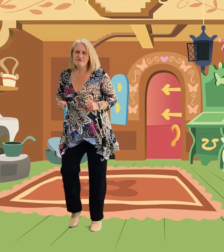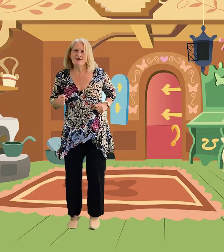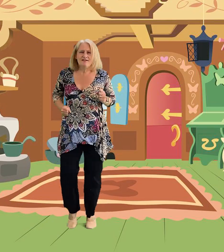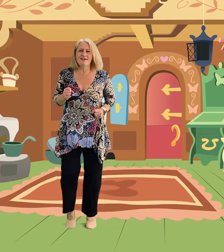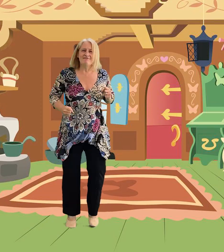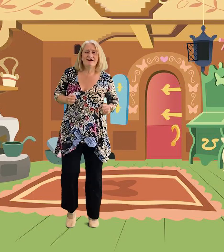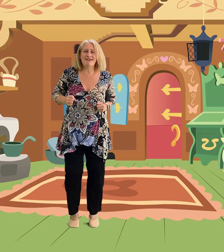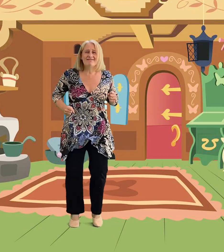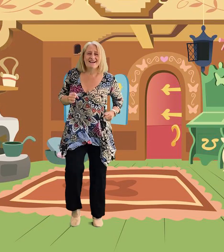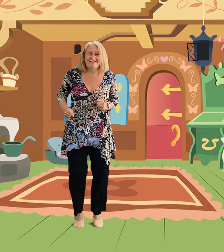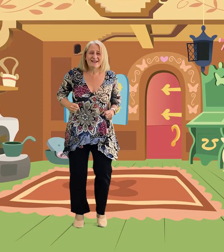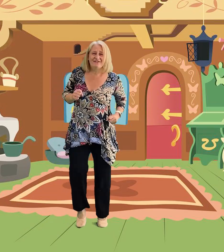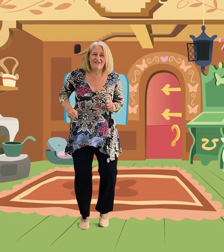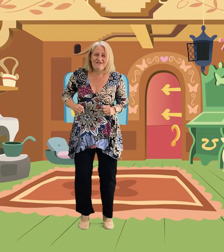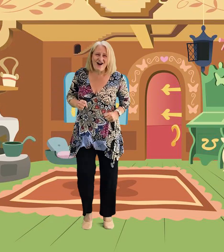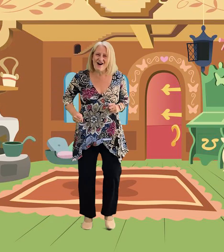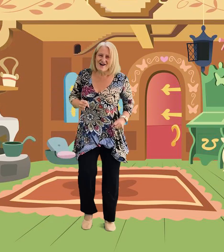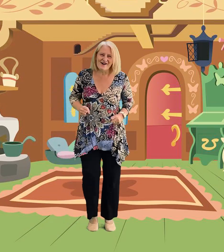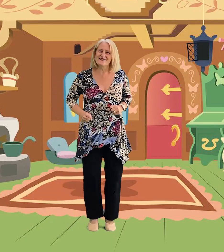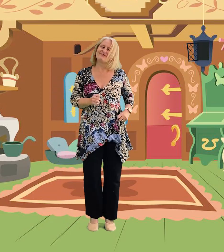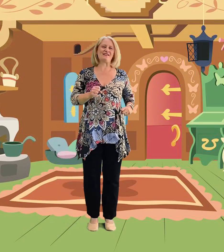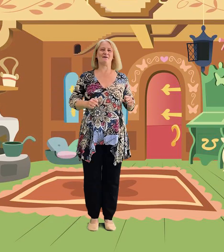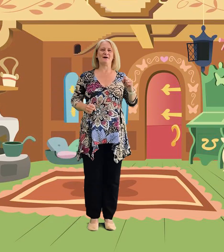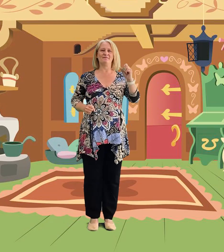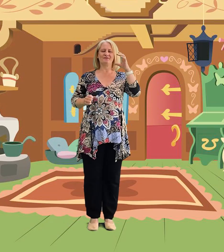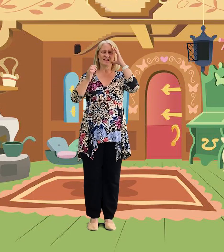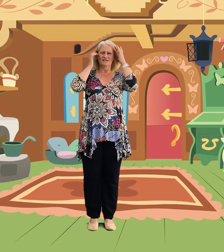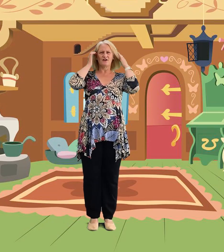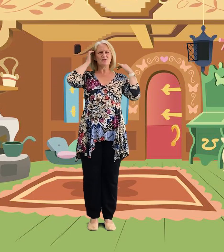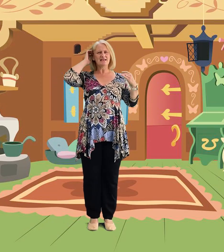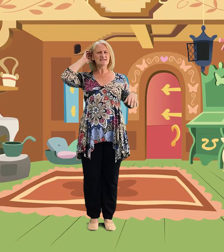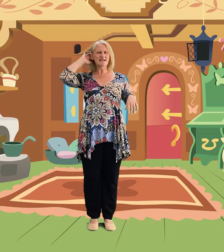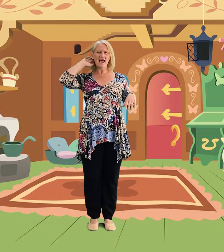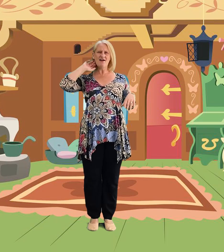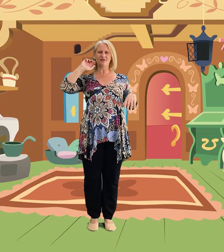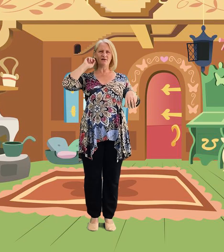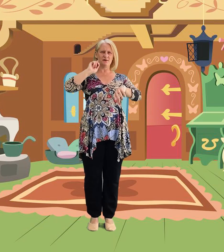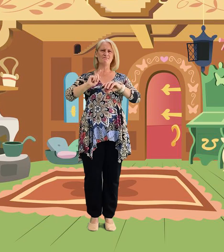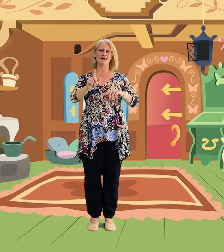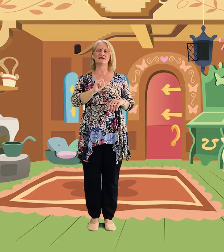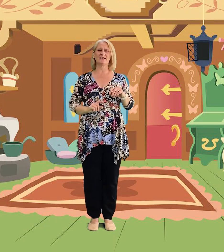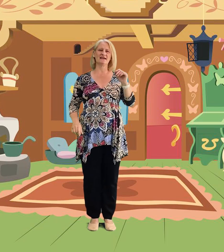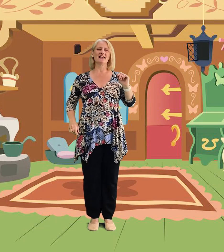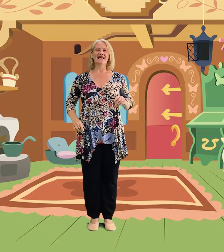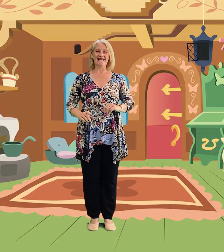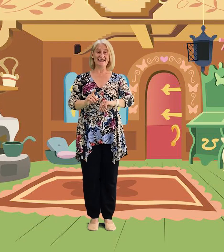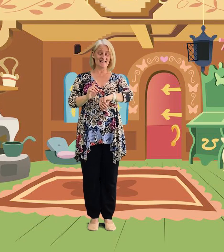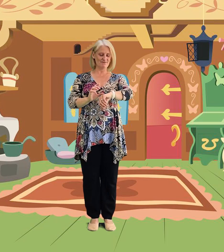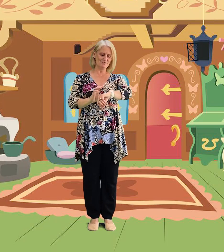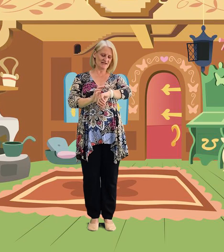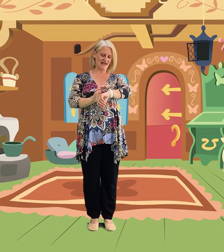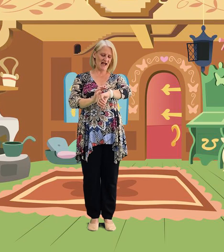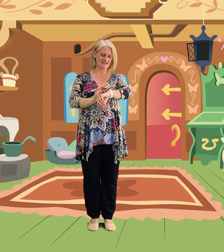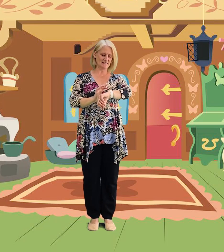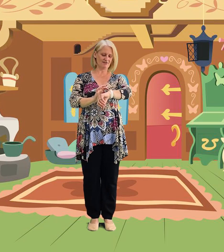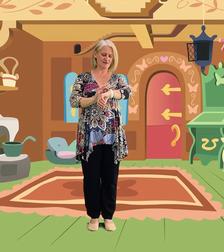really, really, really, really, really fast for that one. So if we listen carefully, we might hear in the music our different